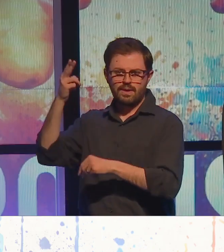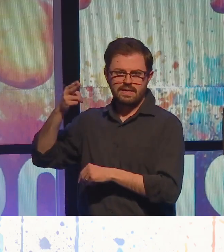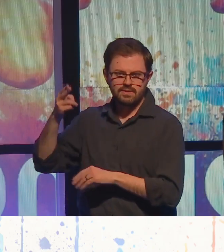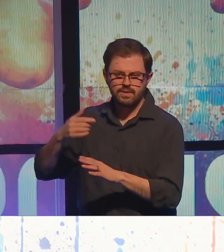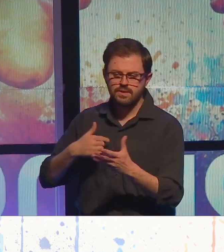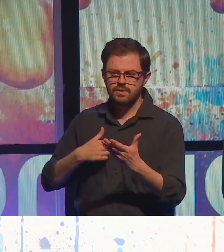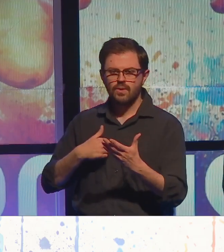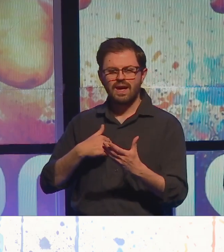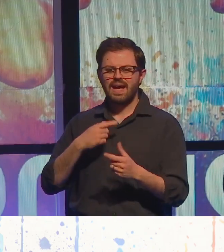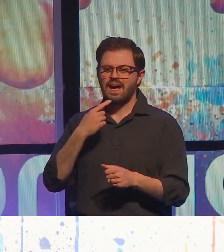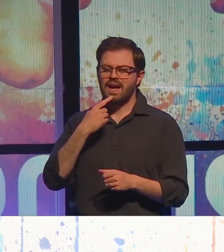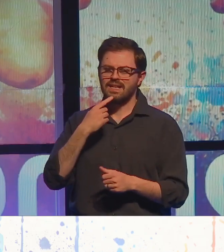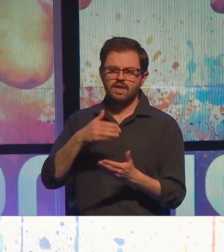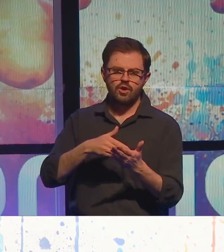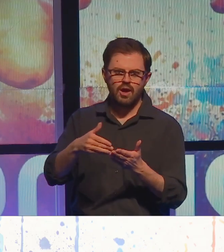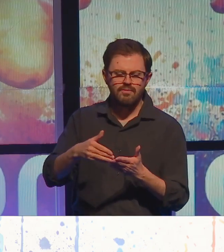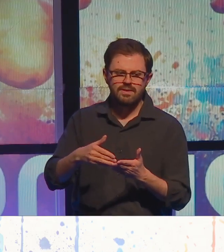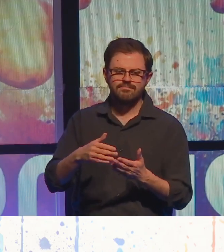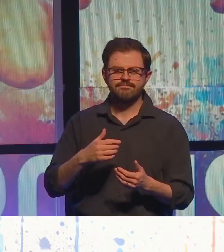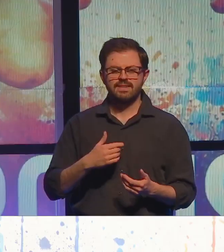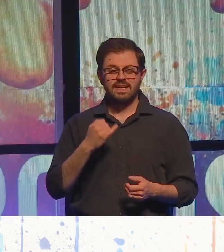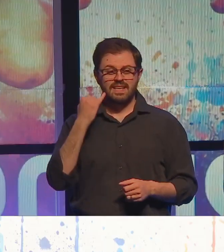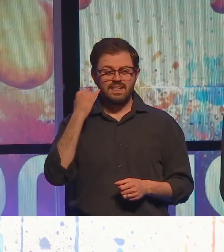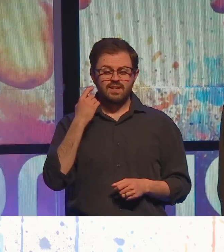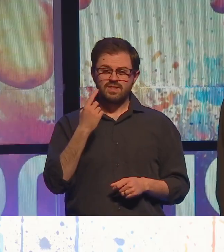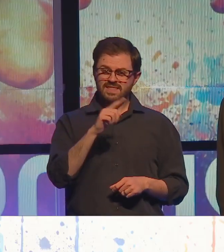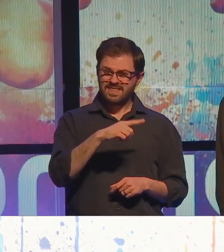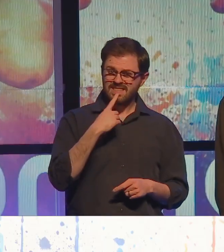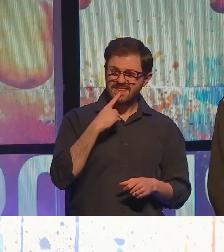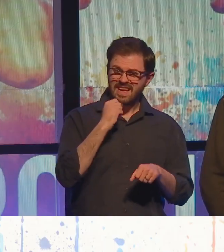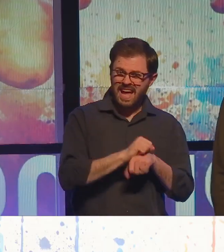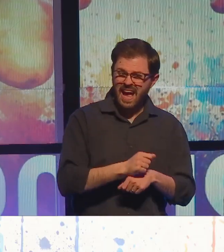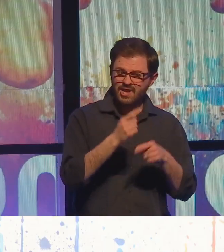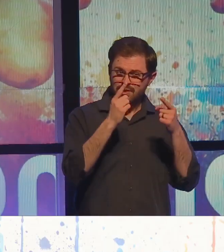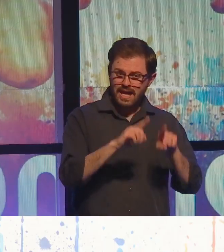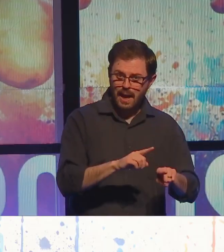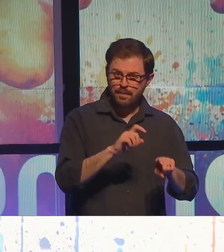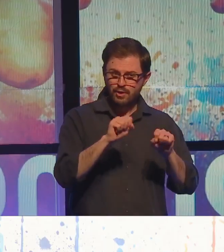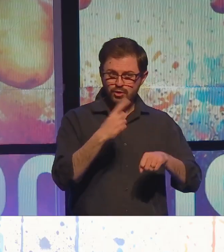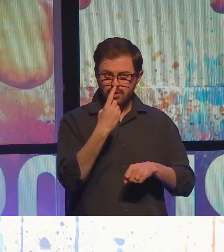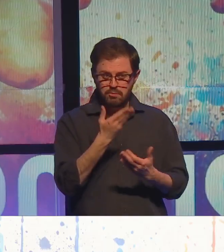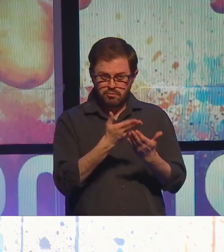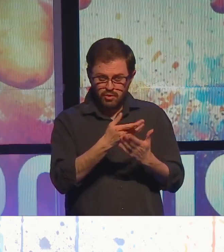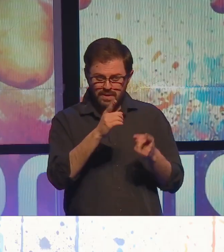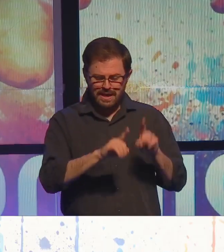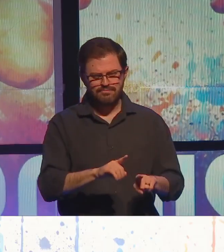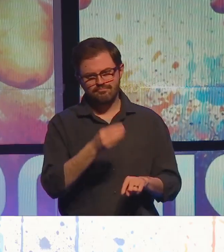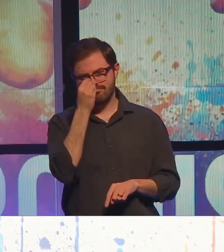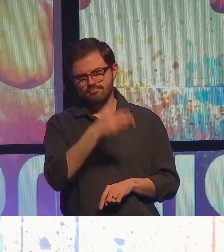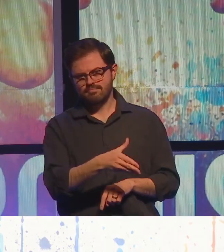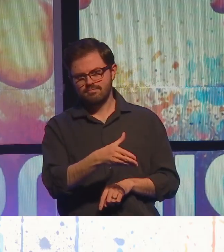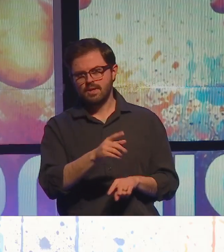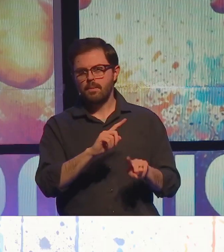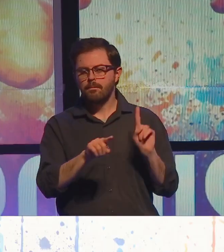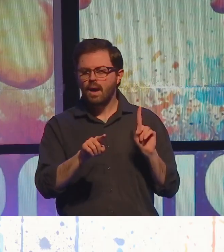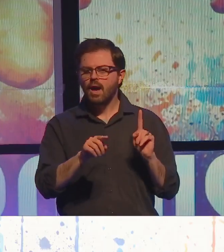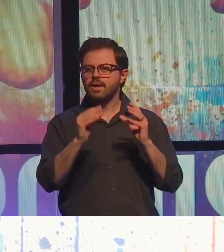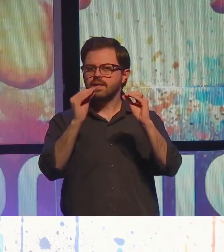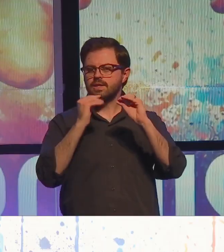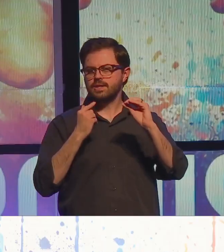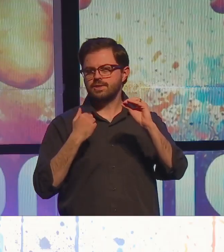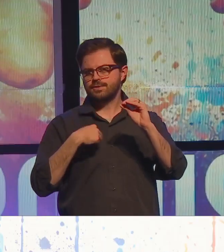and it happened this way. Because I believe what this story is teaching us is that how